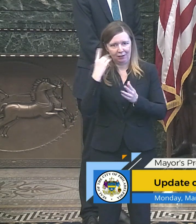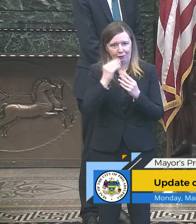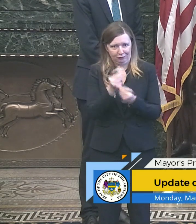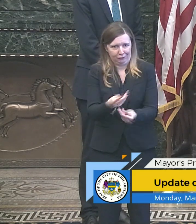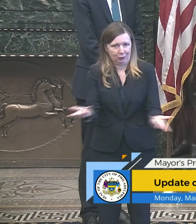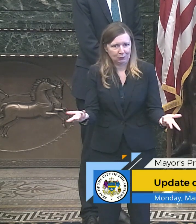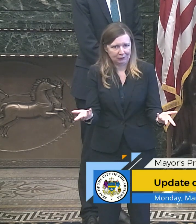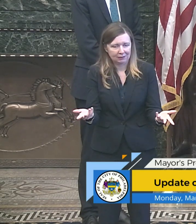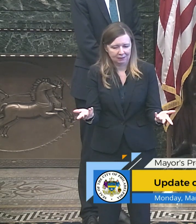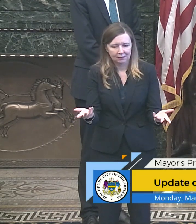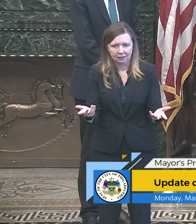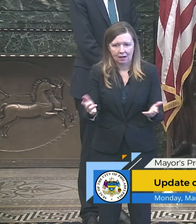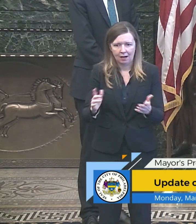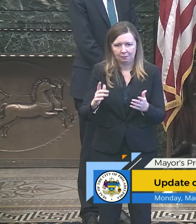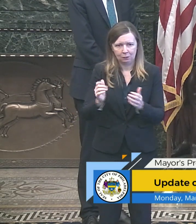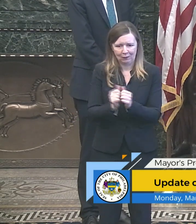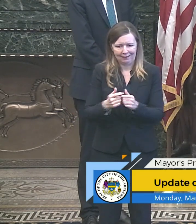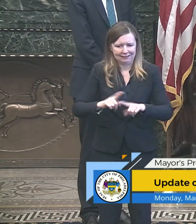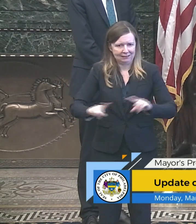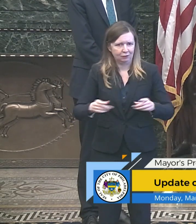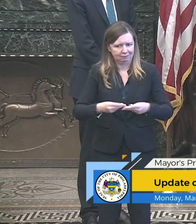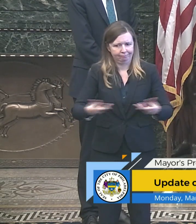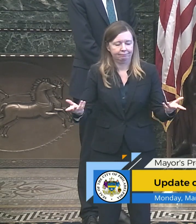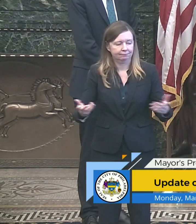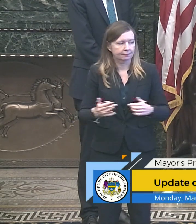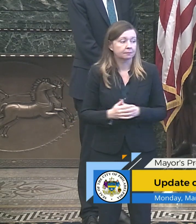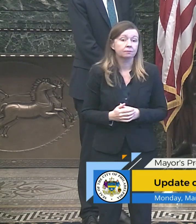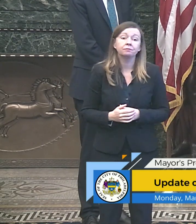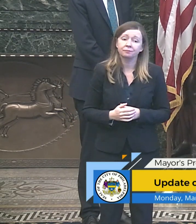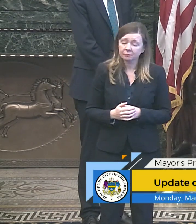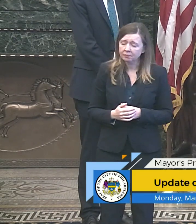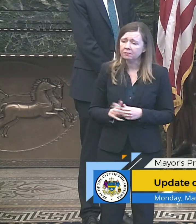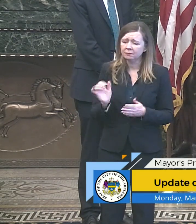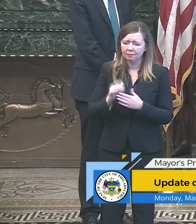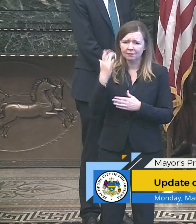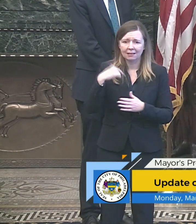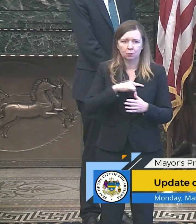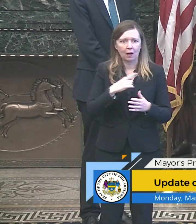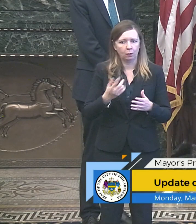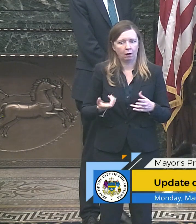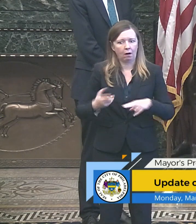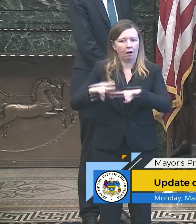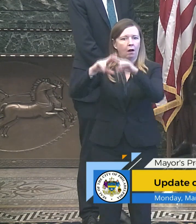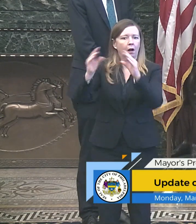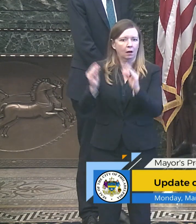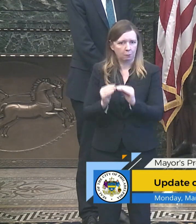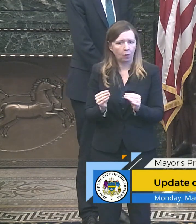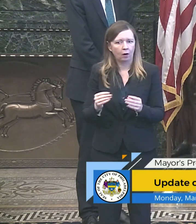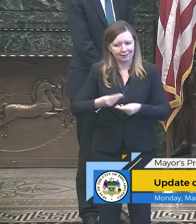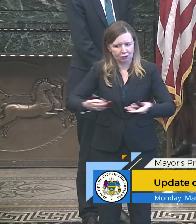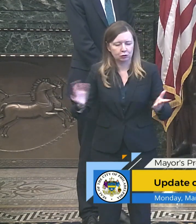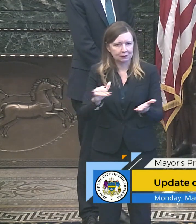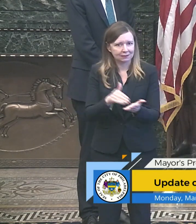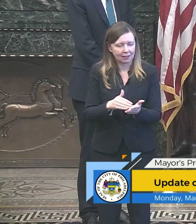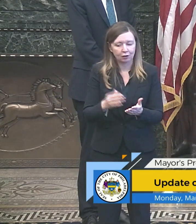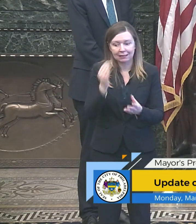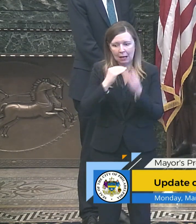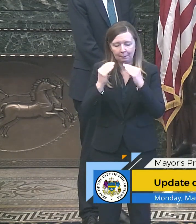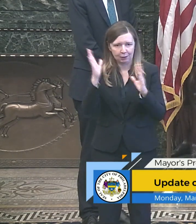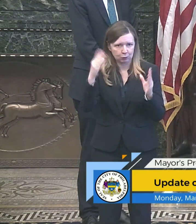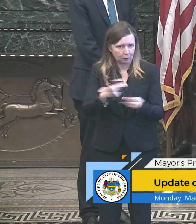opened up these distribution centers? I think that's why we're doubling the number of food distribution and meals that we hope to